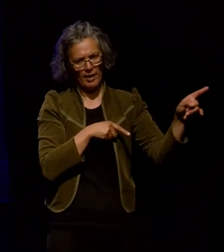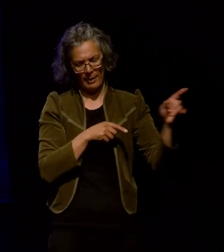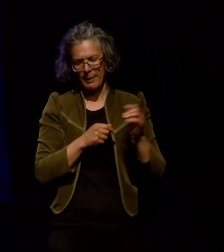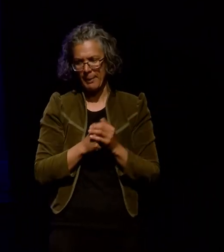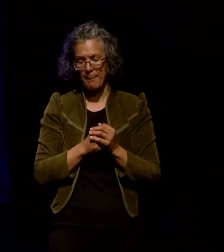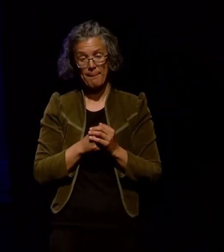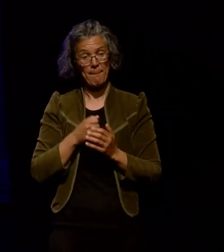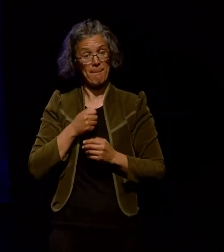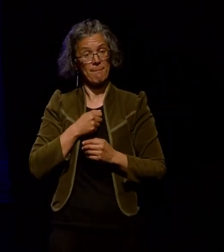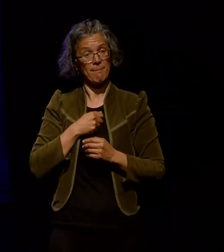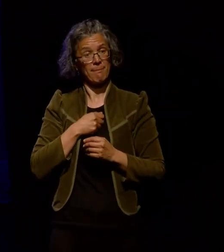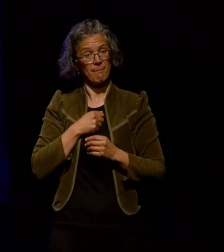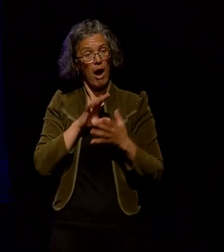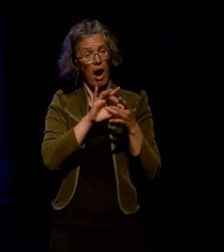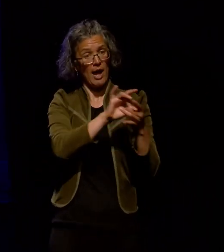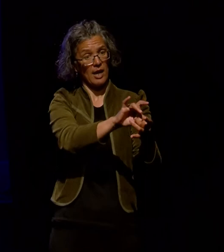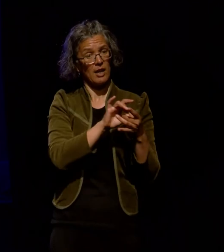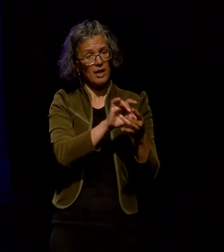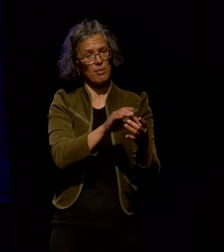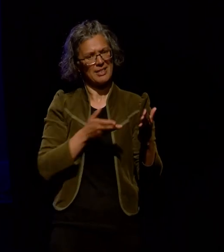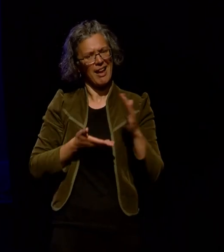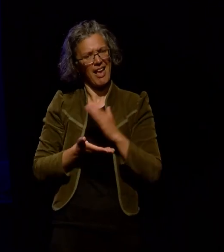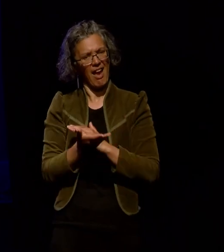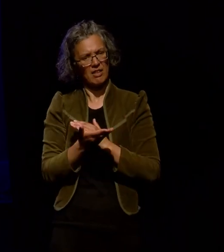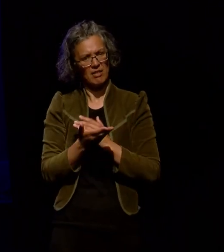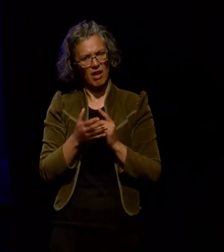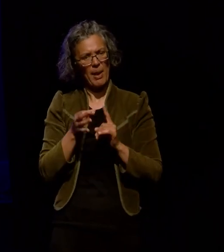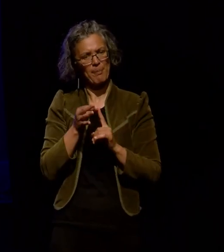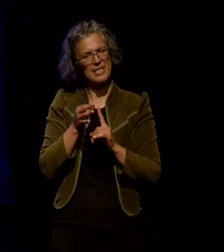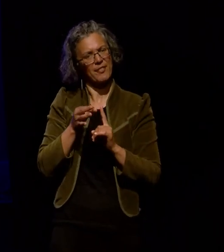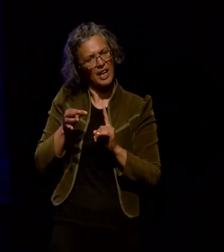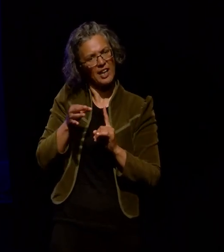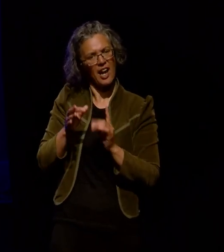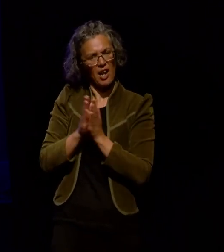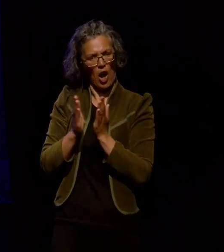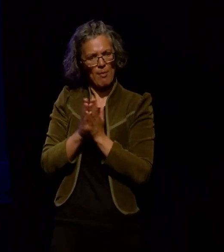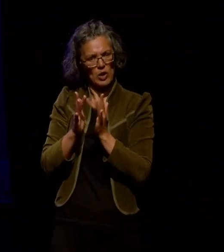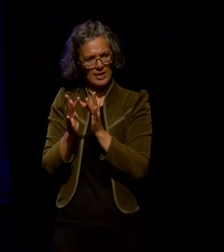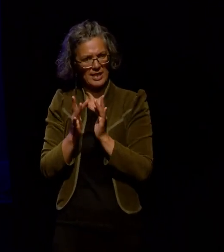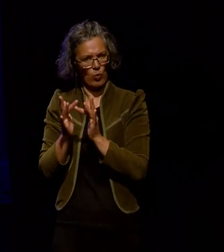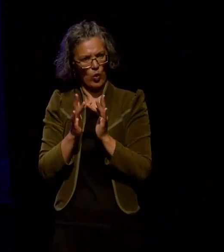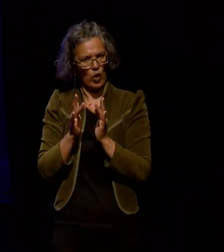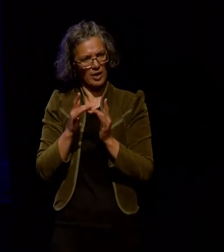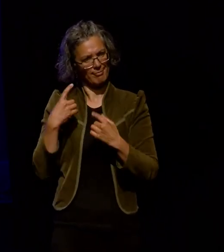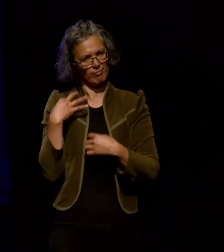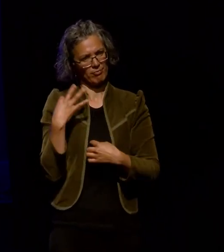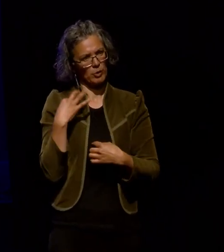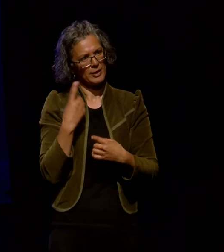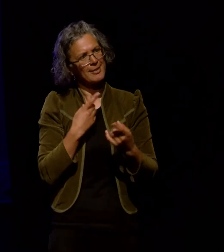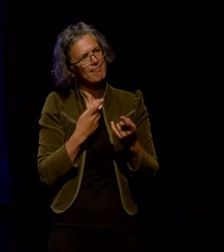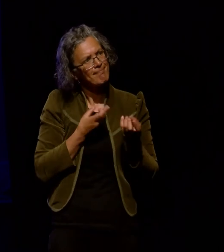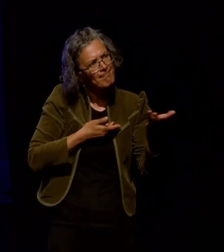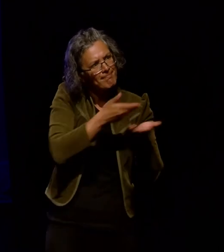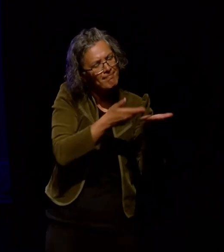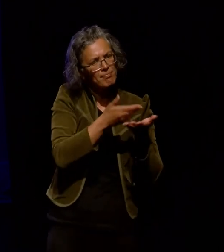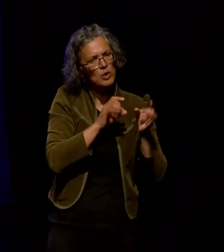with DFAT has mostly been as part of the Pacific Libraries Network discussions I mentioned earlier. And it's been really obvious that the Australian government shares our commitment